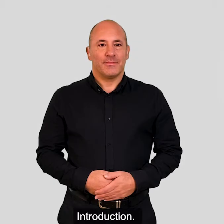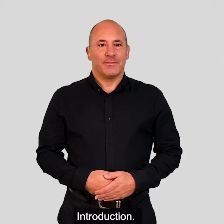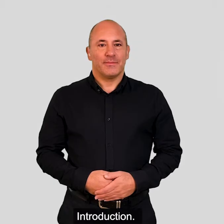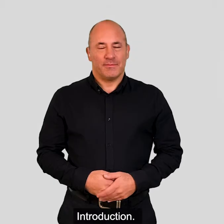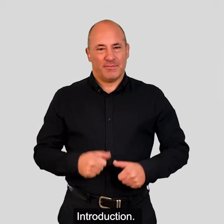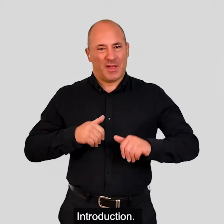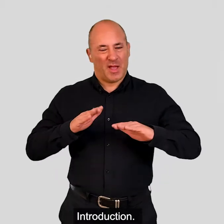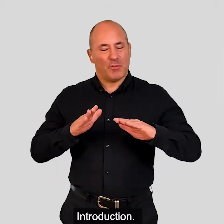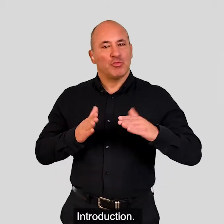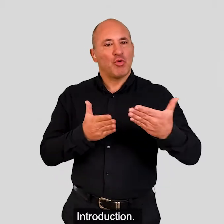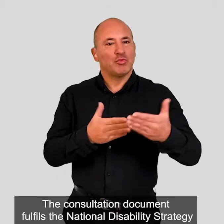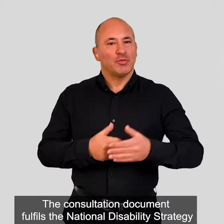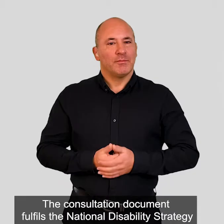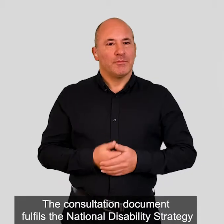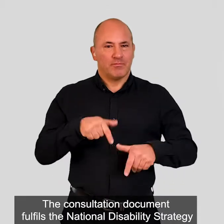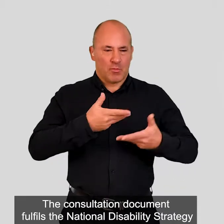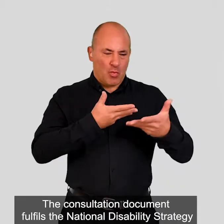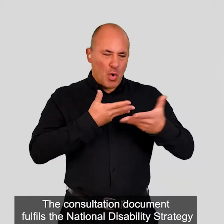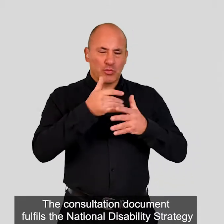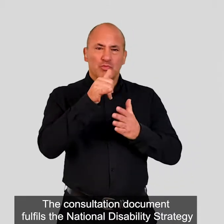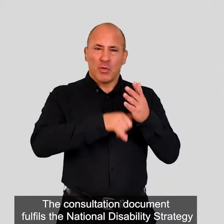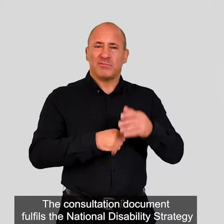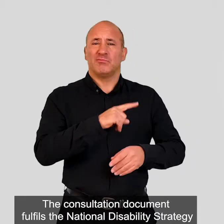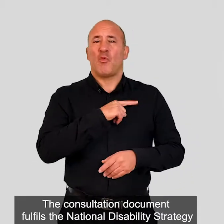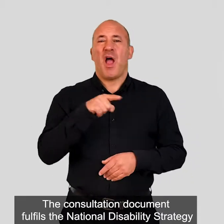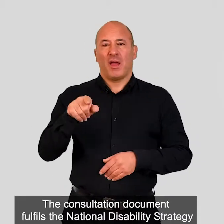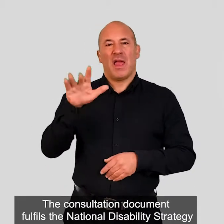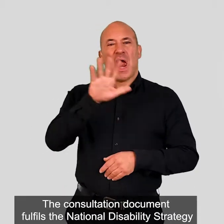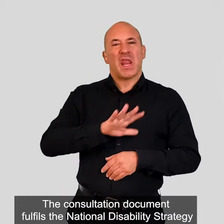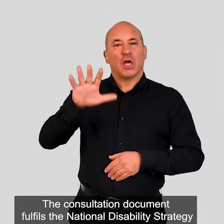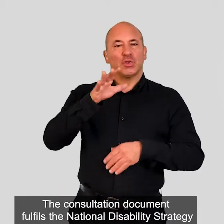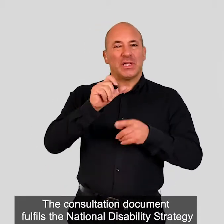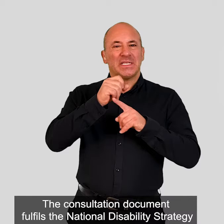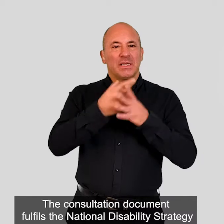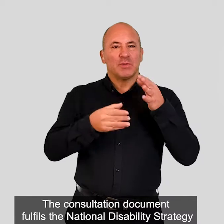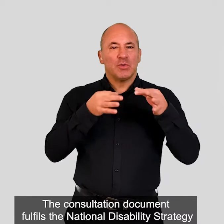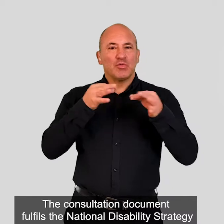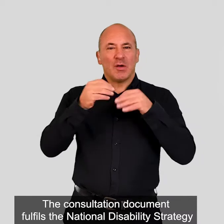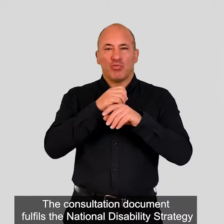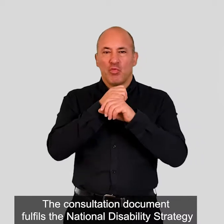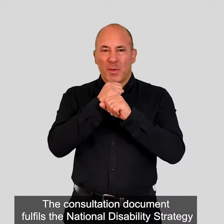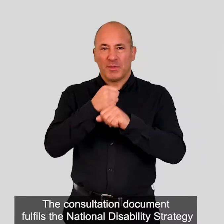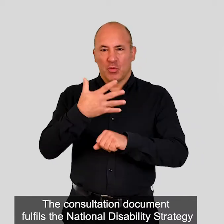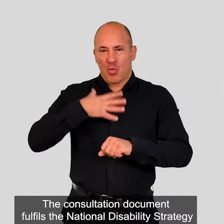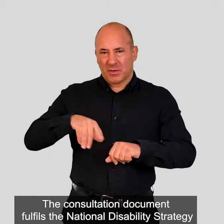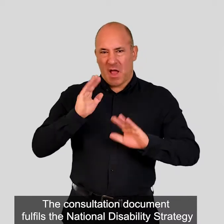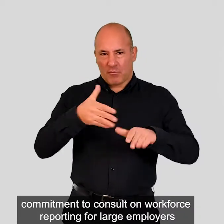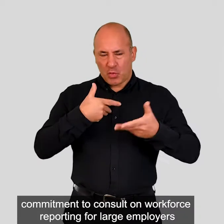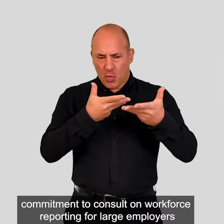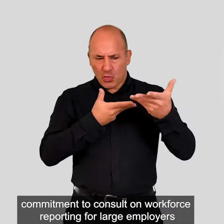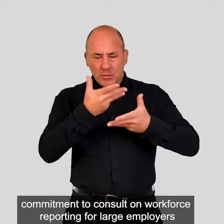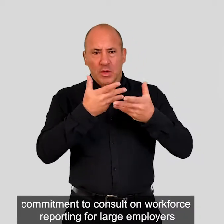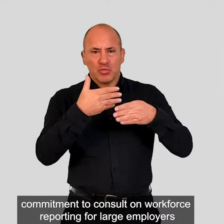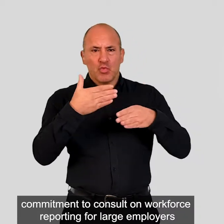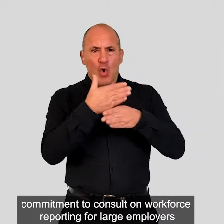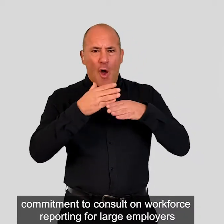Introduction. The consultation document fulfills the National Disability Strategy commitment to consult